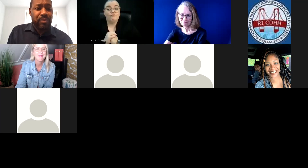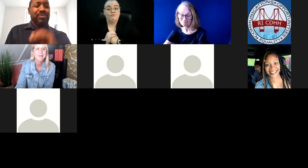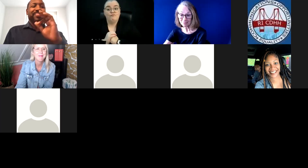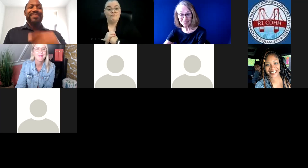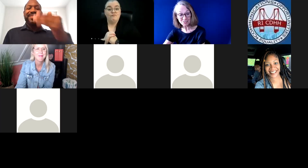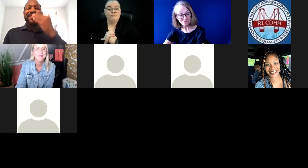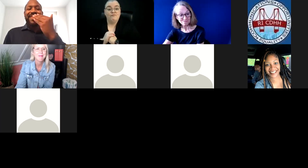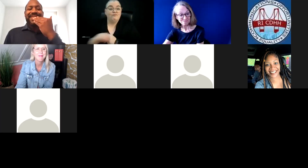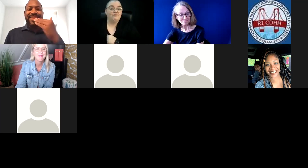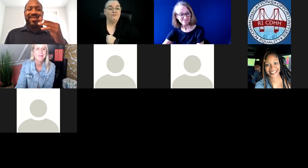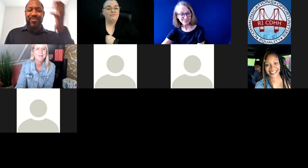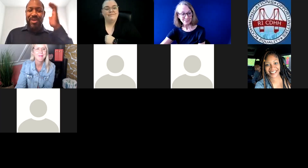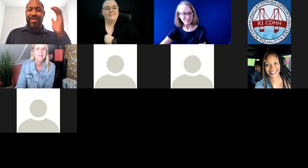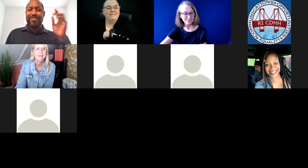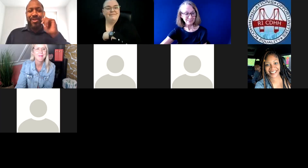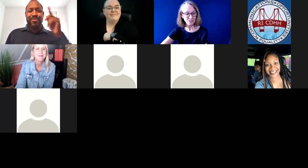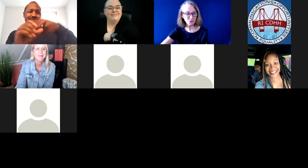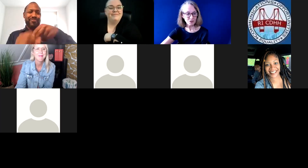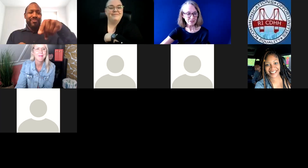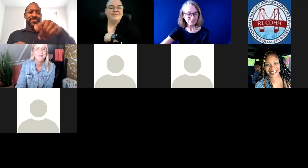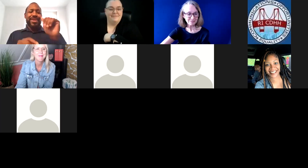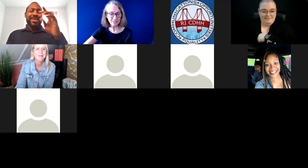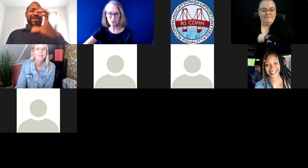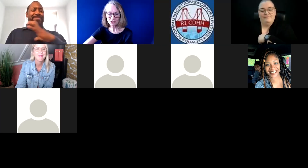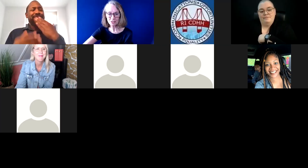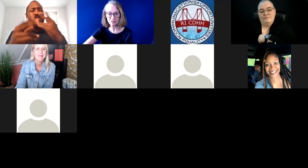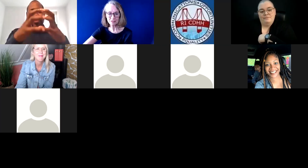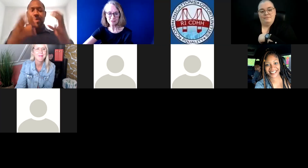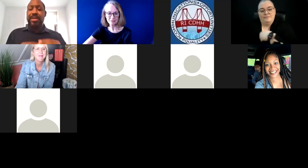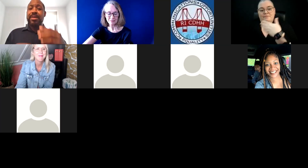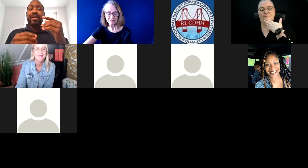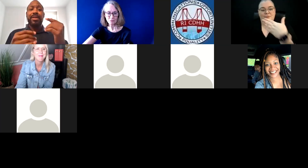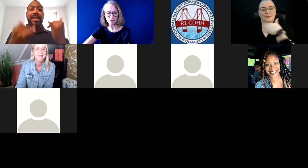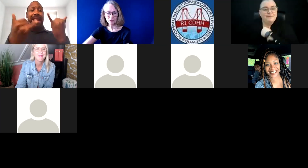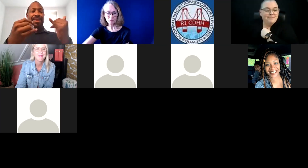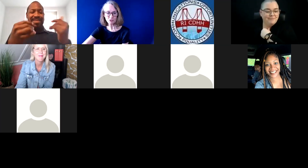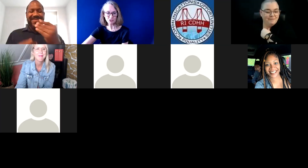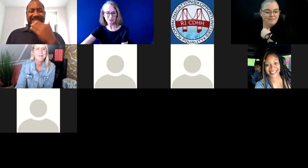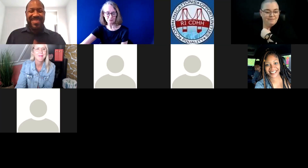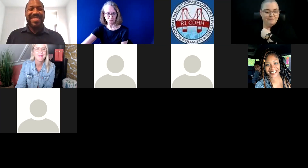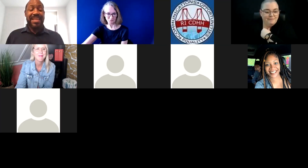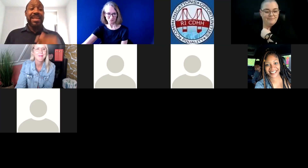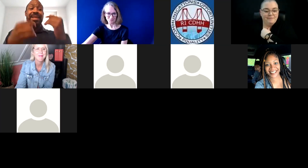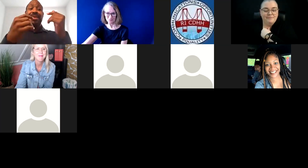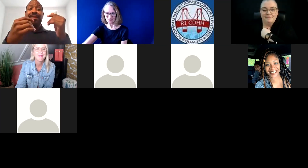And that's it. Thank you, Rain. Thanks for joining us. We really appreciate it.